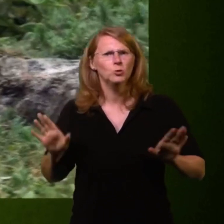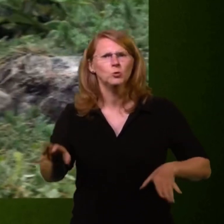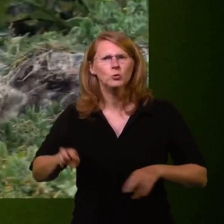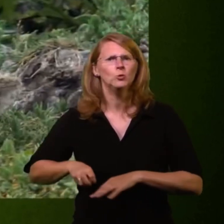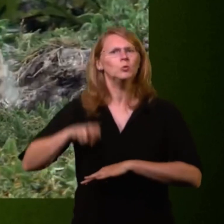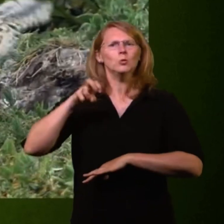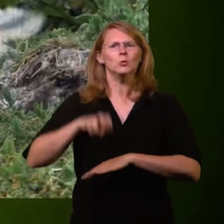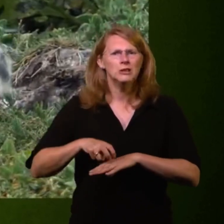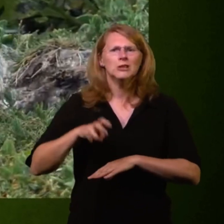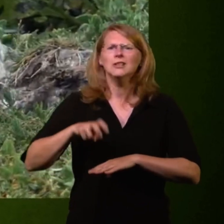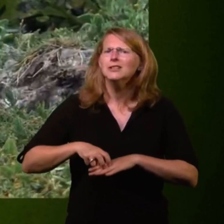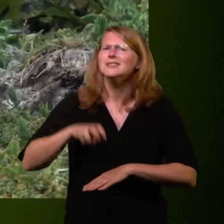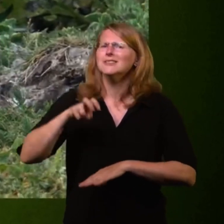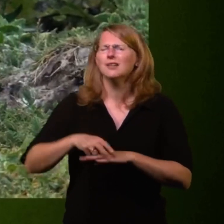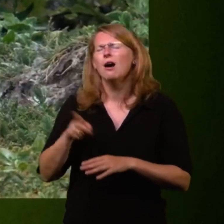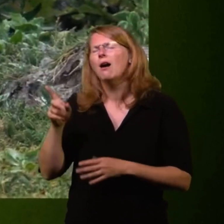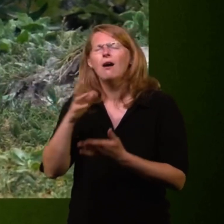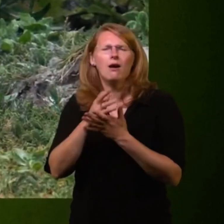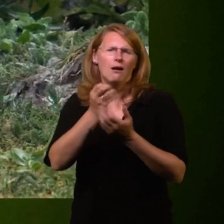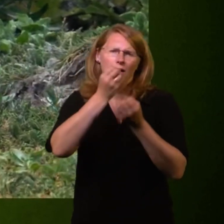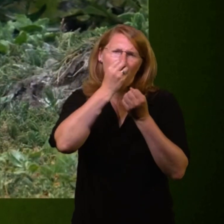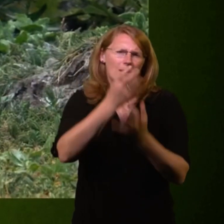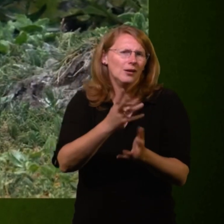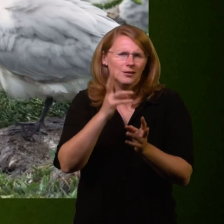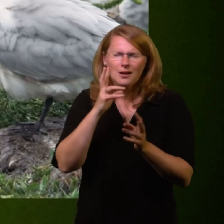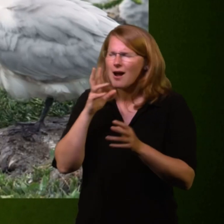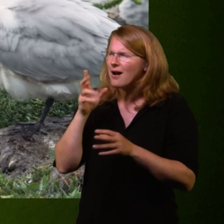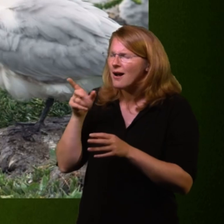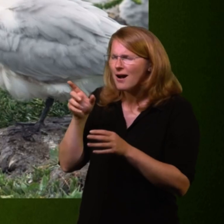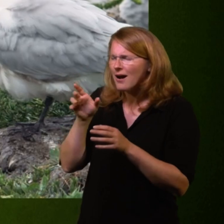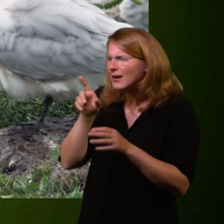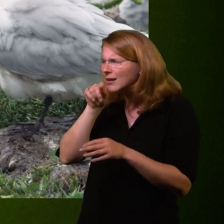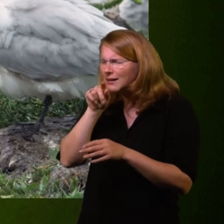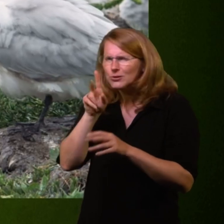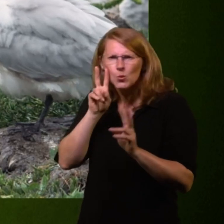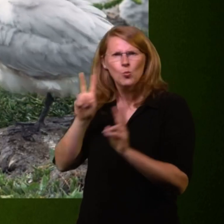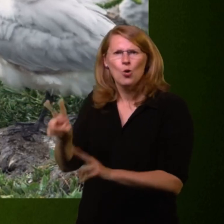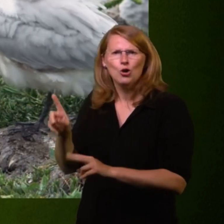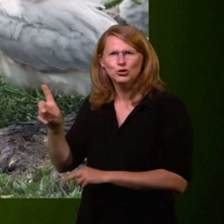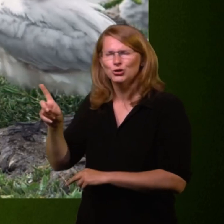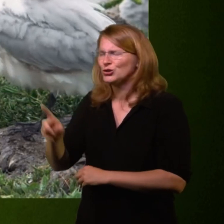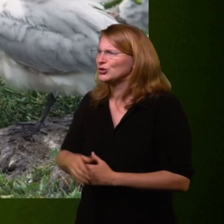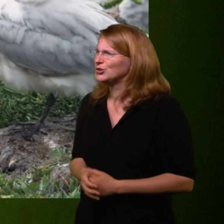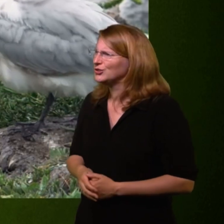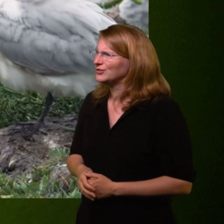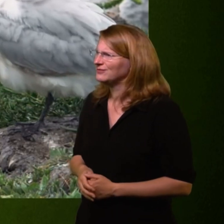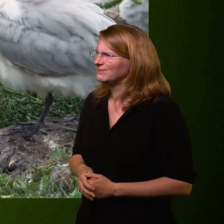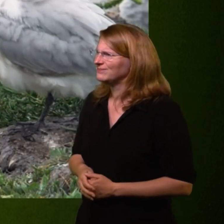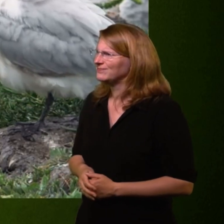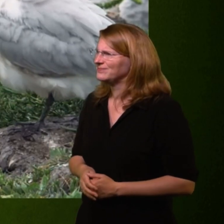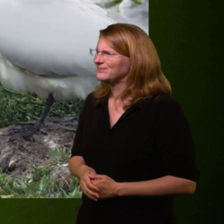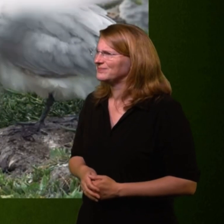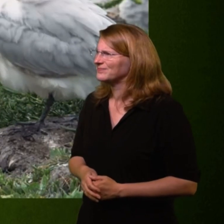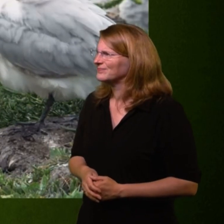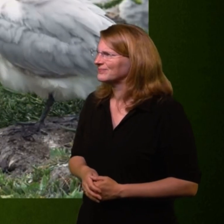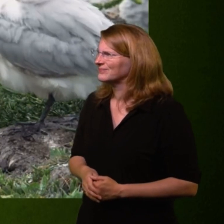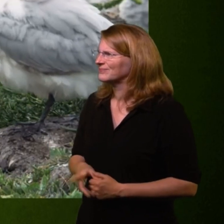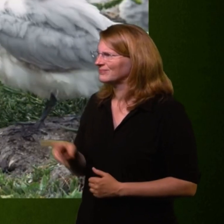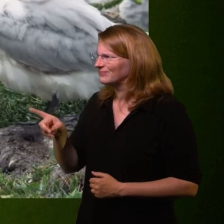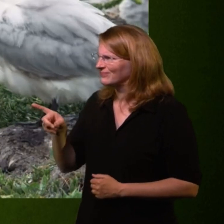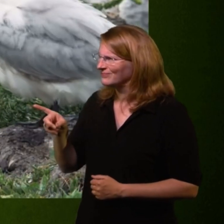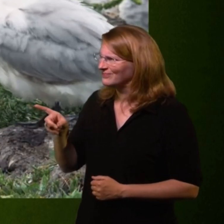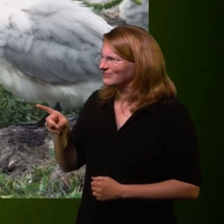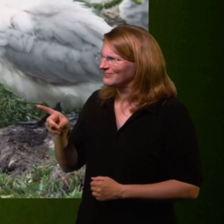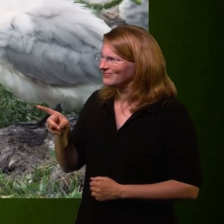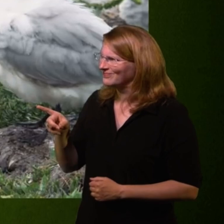very determined, taking leaps, determined to be airborne there. Such fascinating animals to